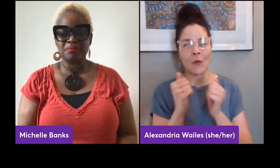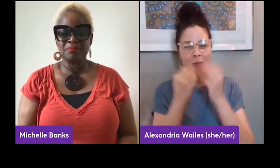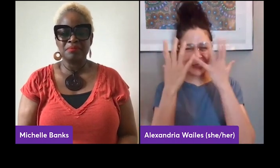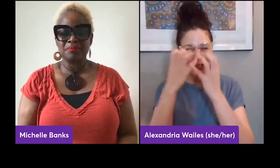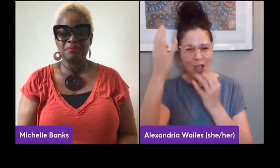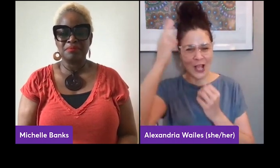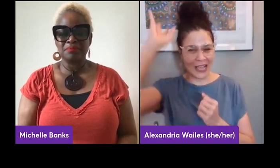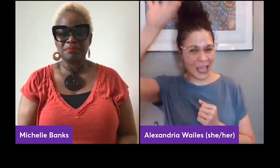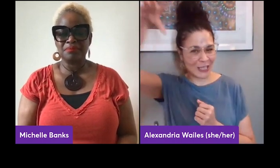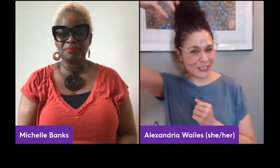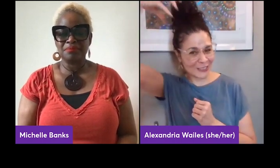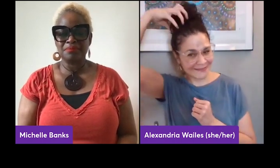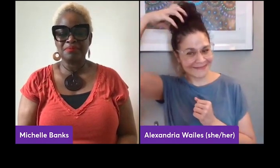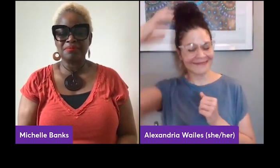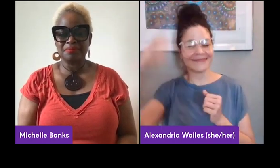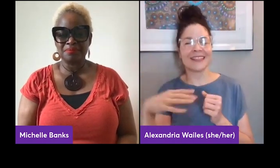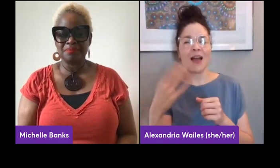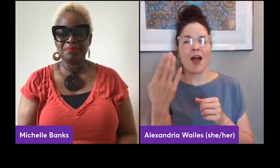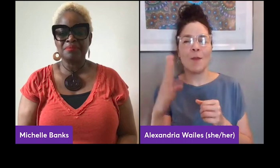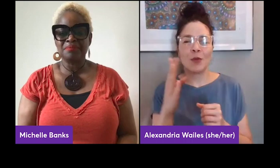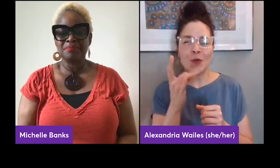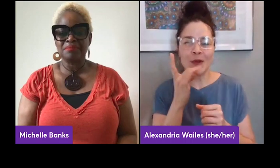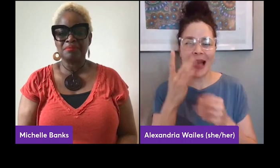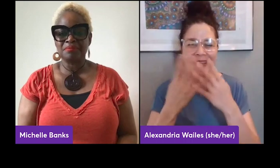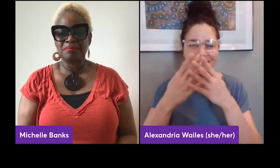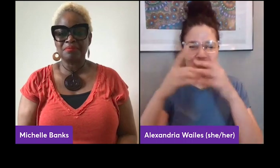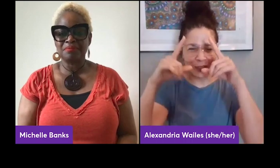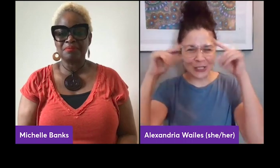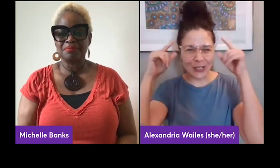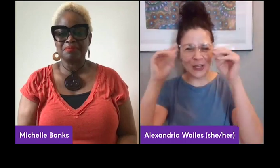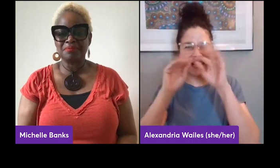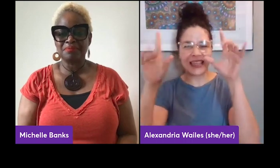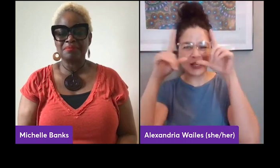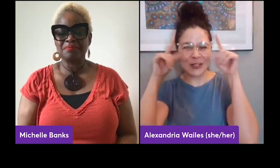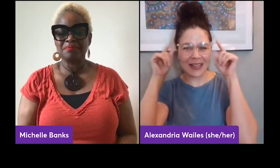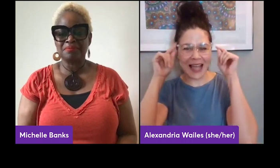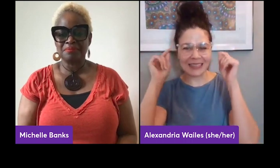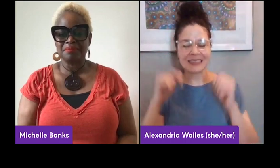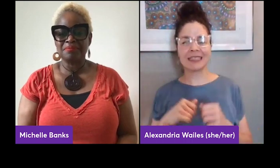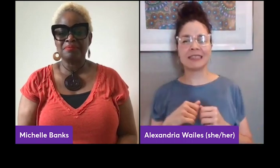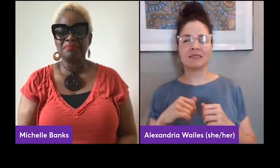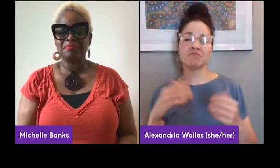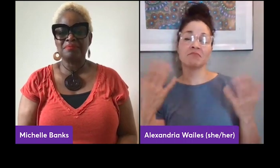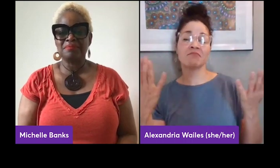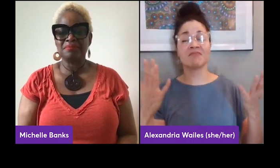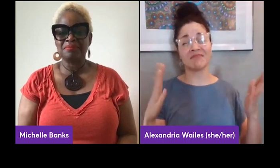hair piled high and clear blue light filter glasses.